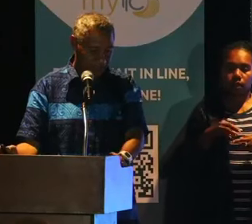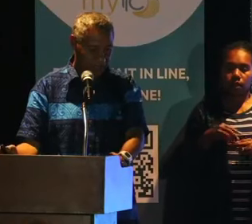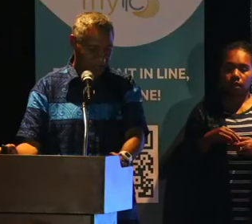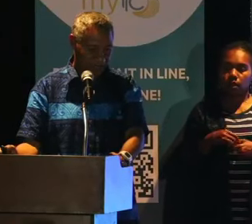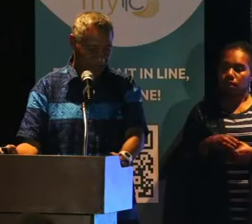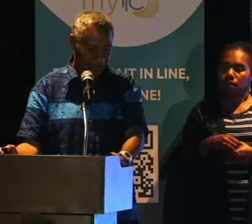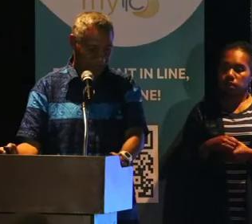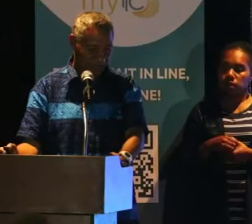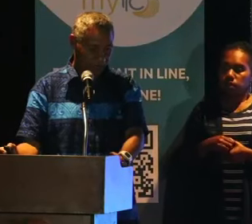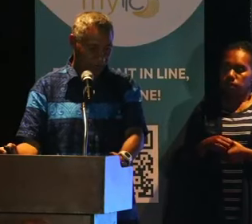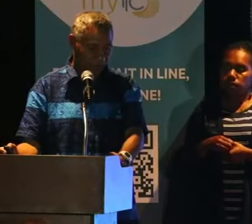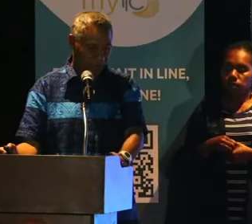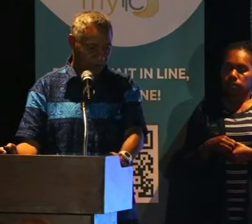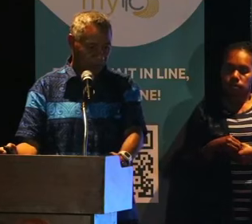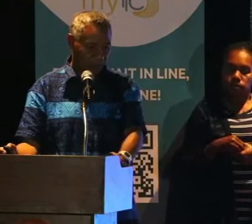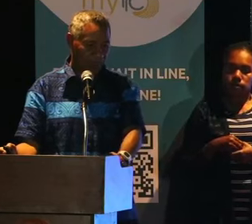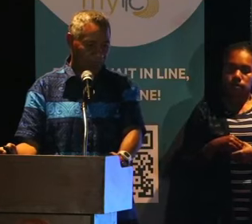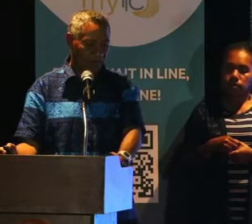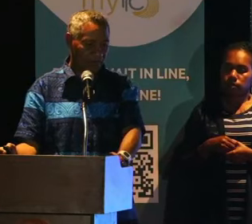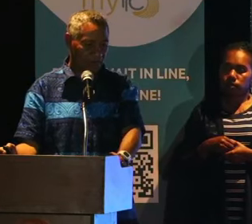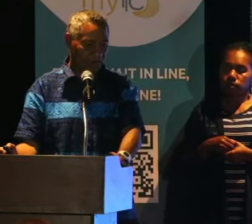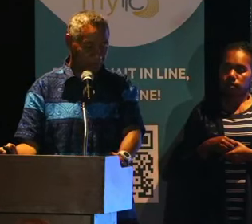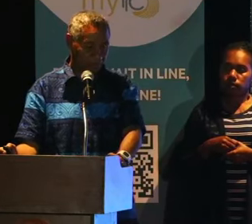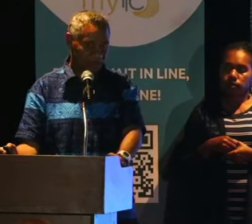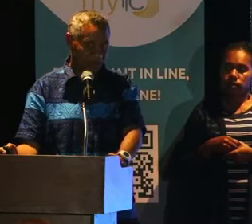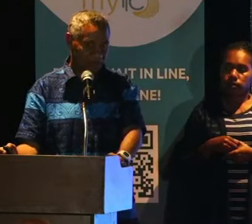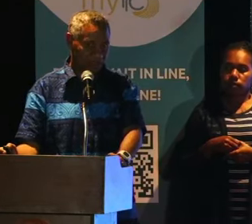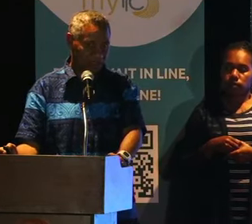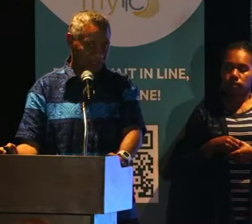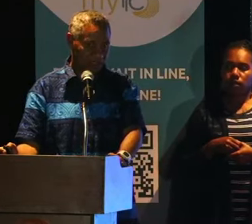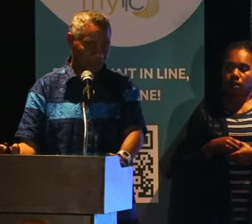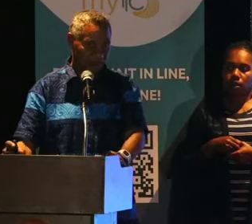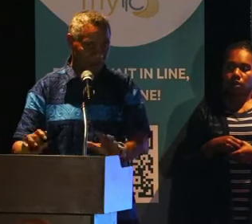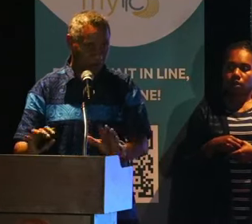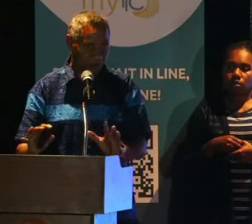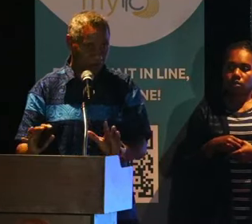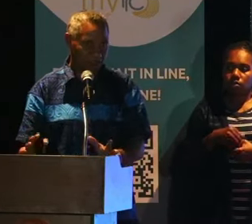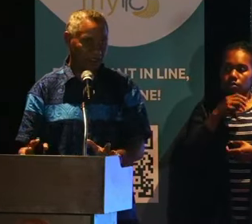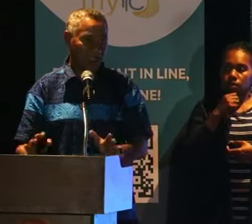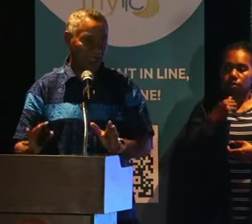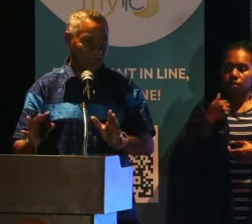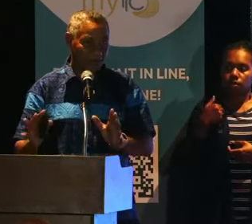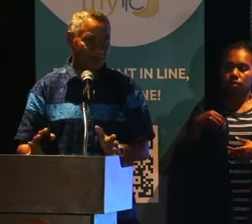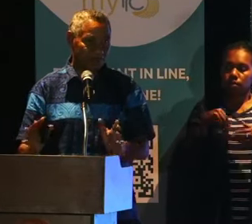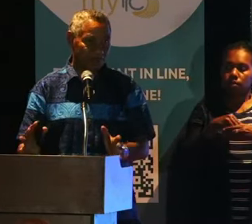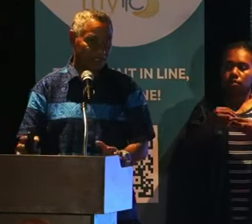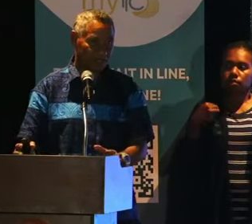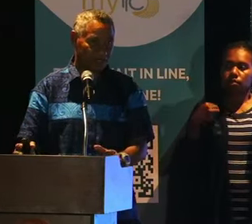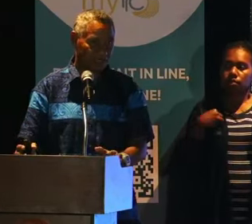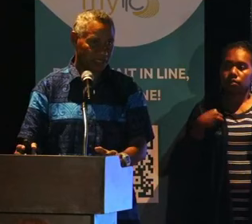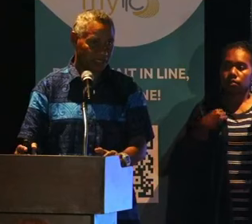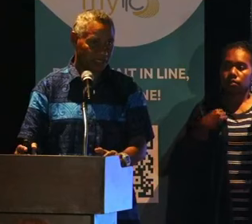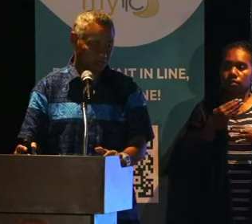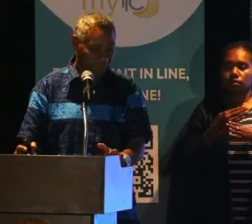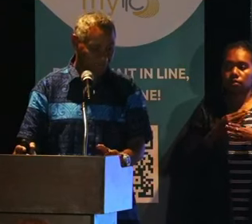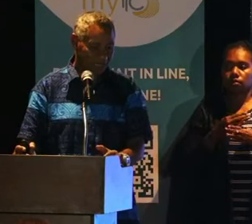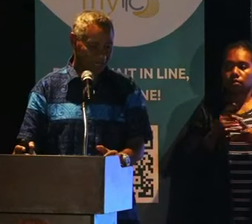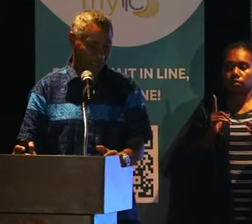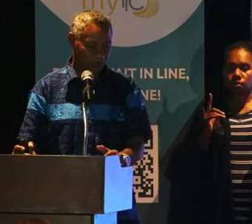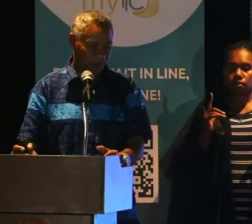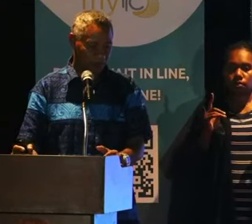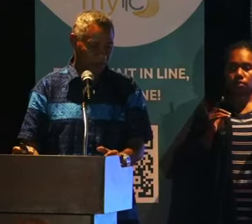in effective cooperate among cooperatives. So they have to be cooperate among themselves to